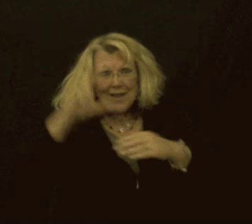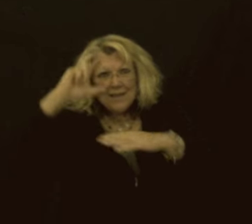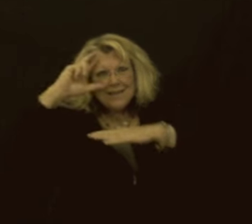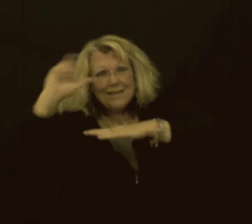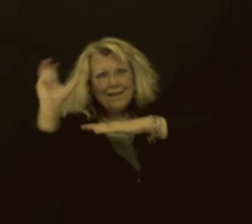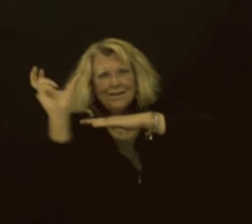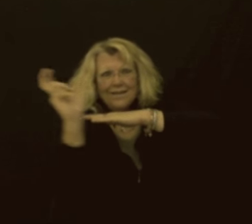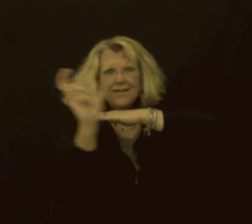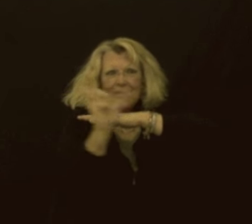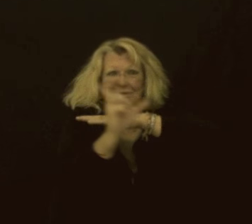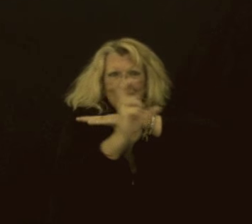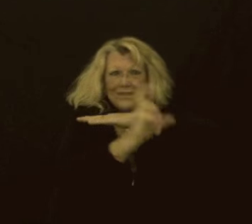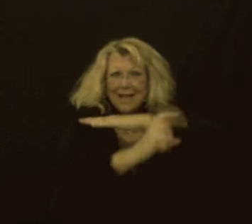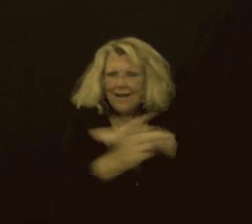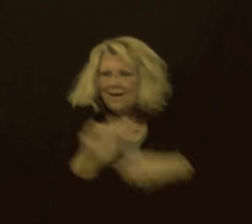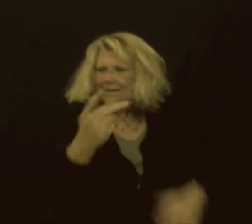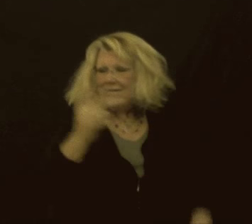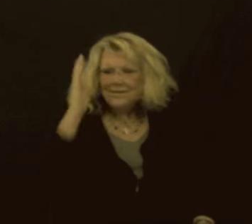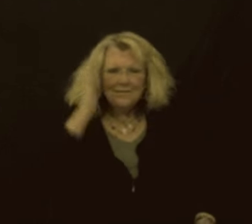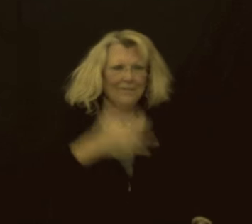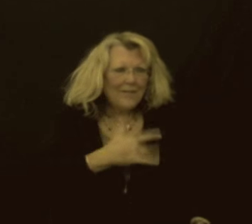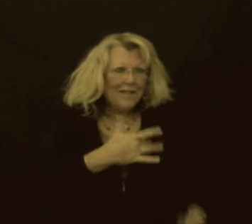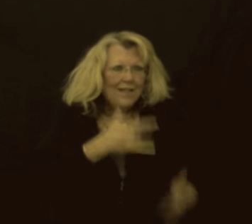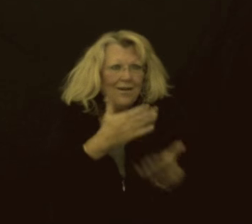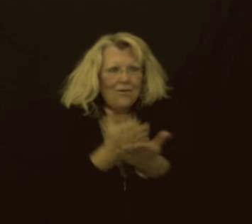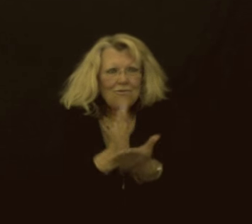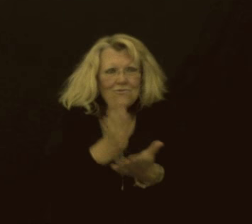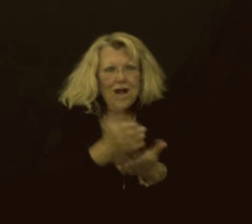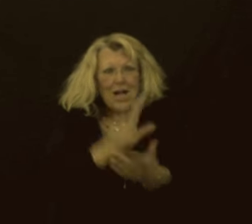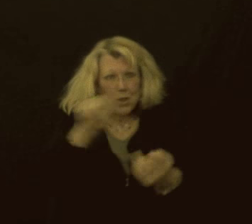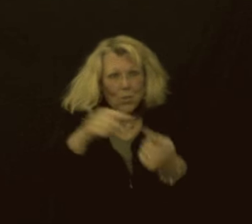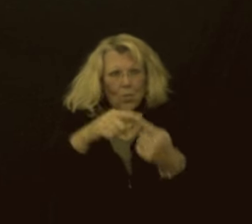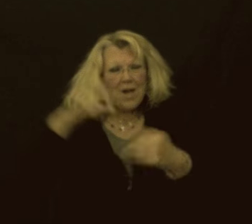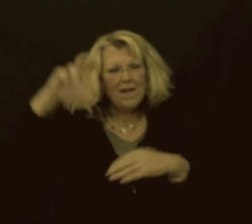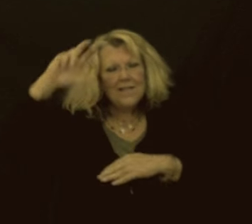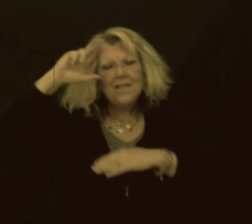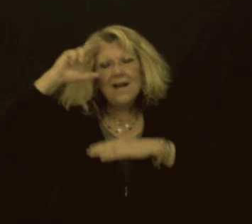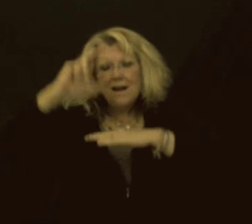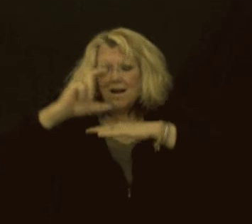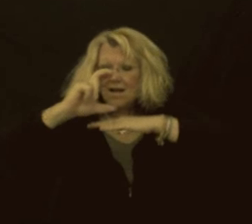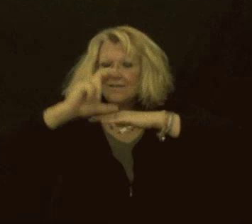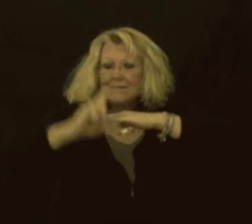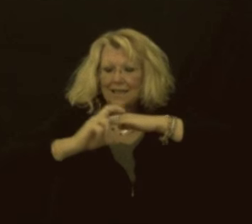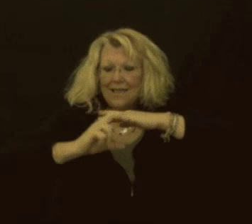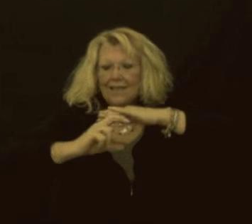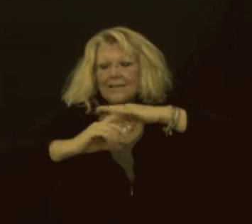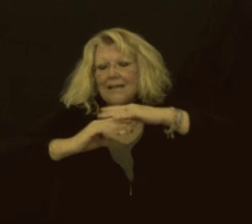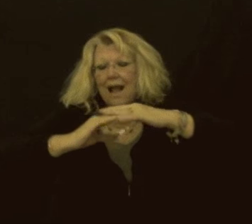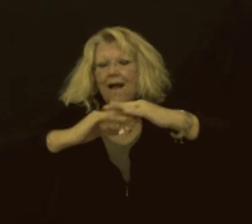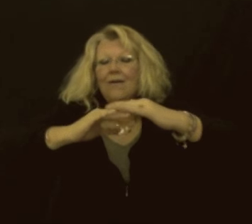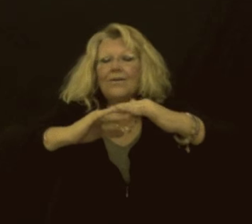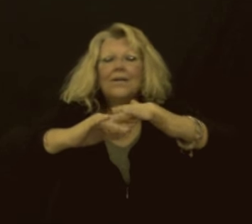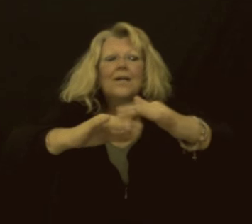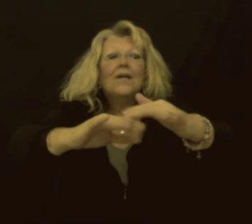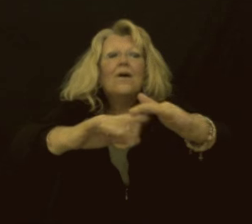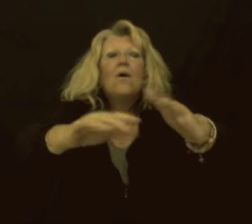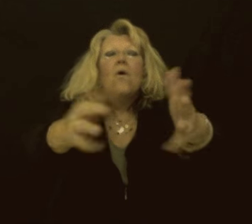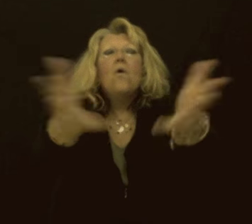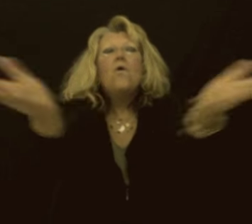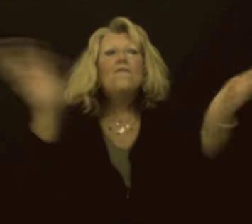the sun goes down, we're feeling alright. When the sun sinks down over